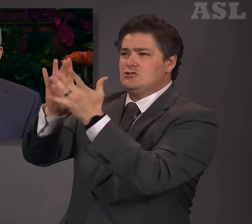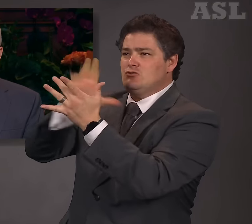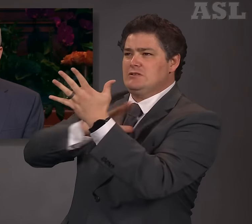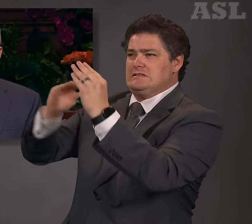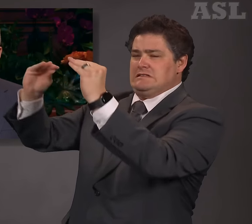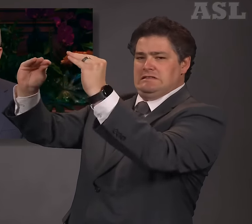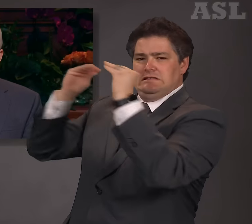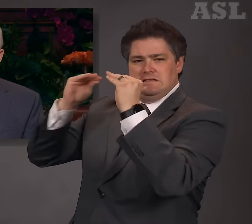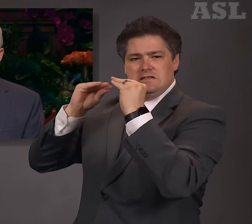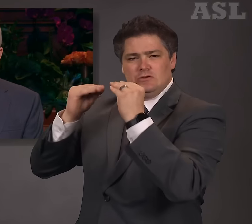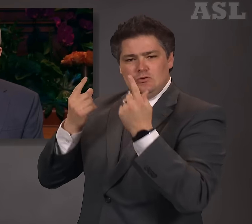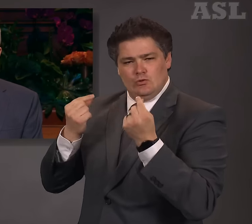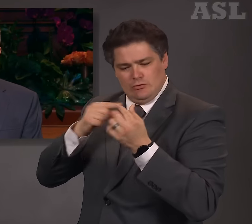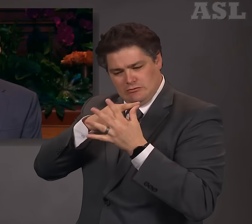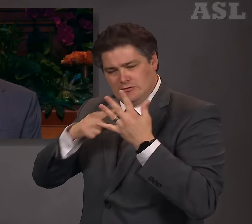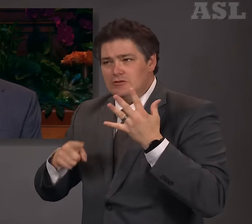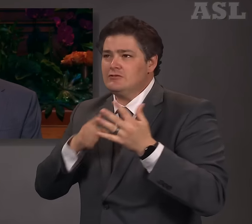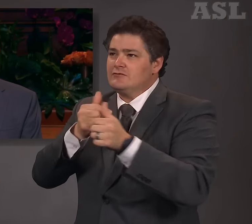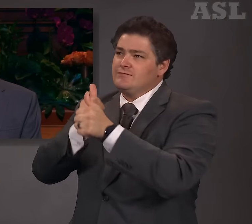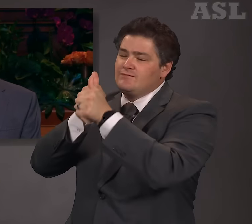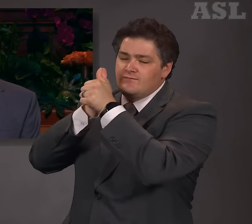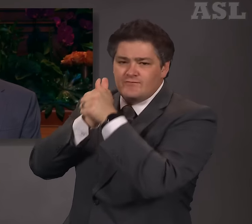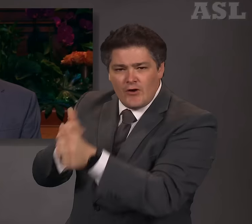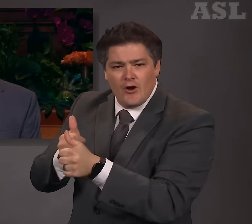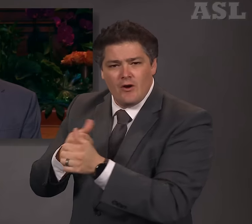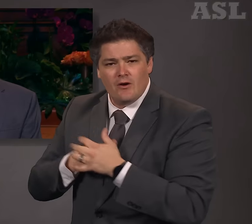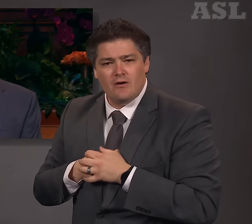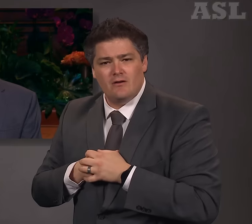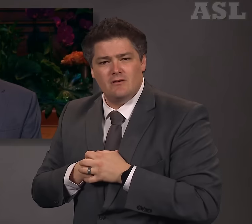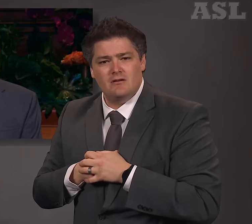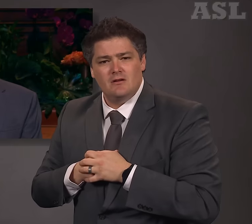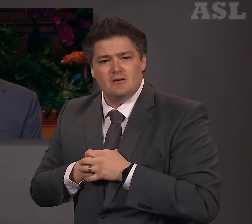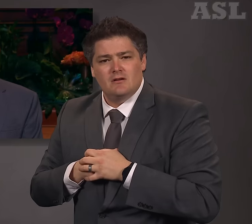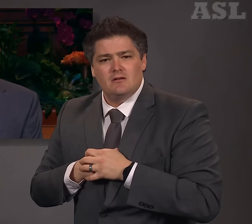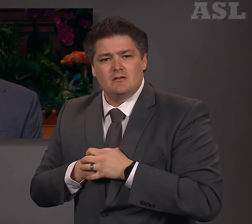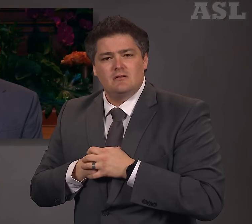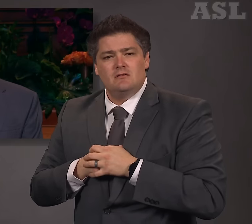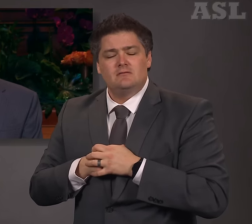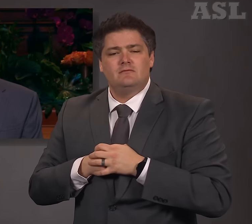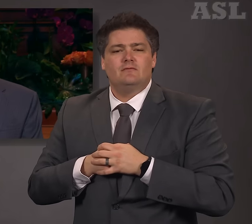ye will do the things which Jesus shall teach and command you.